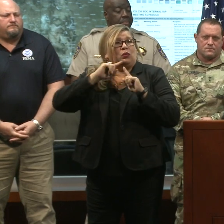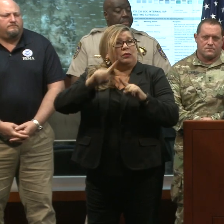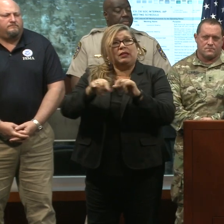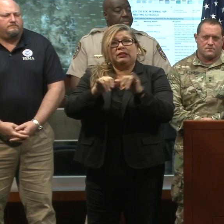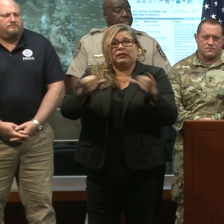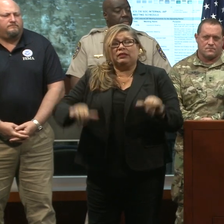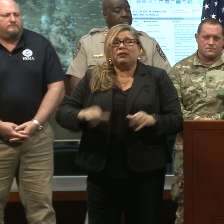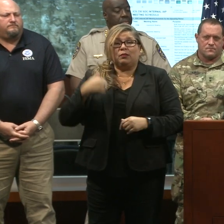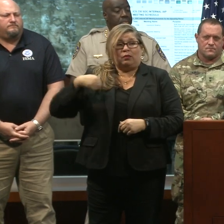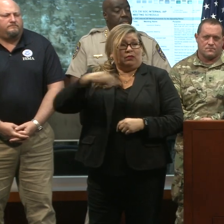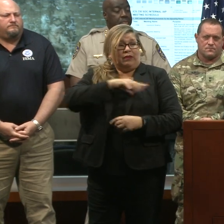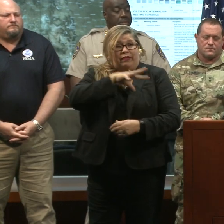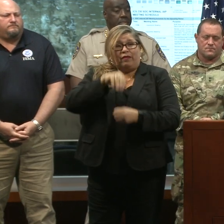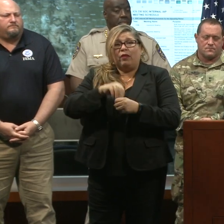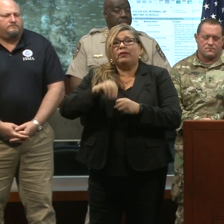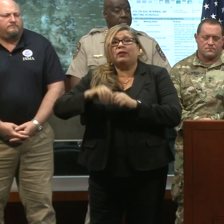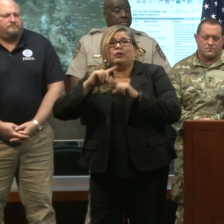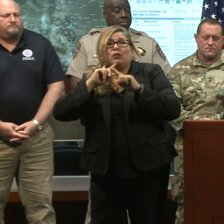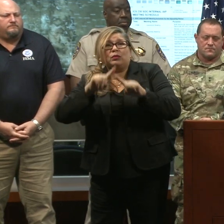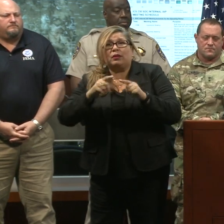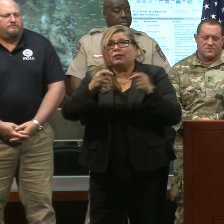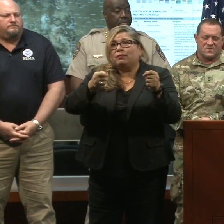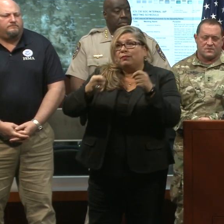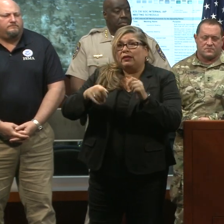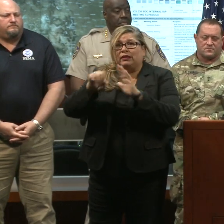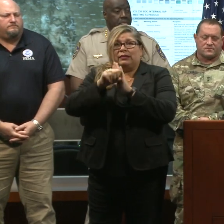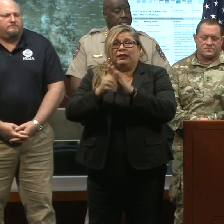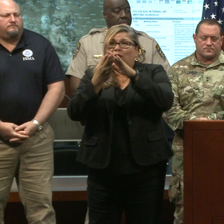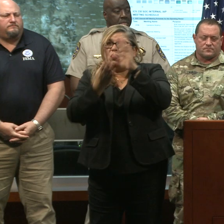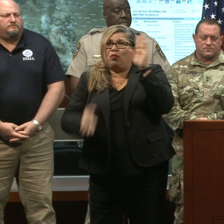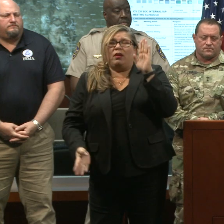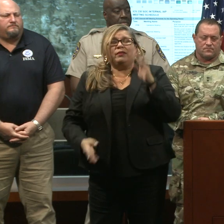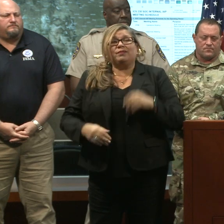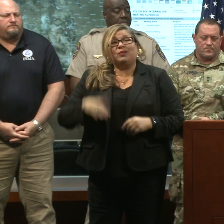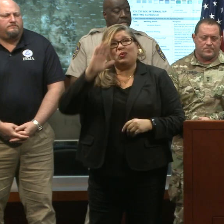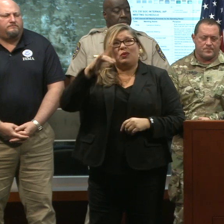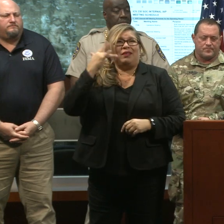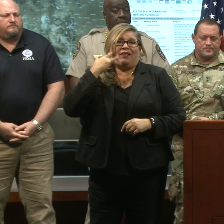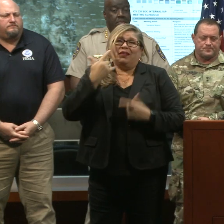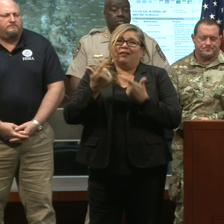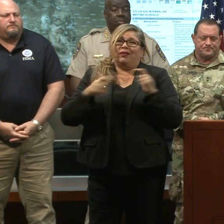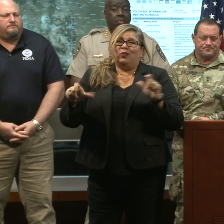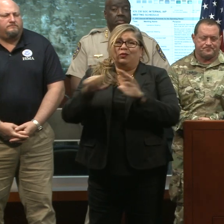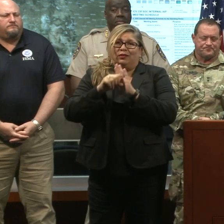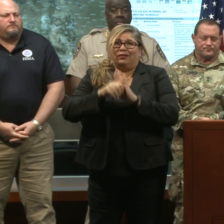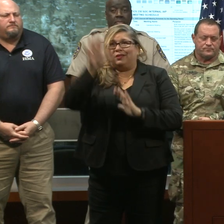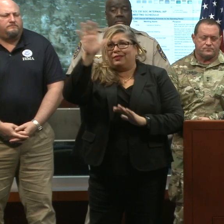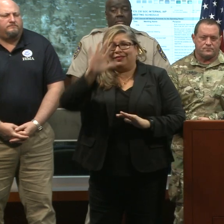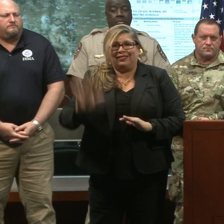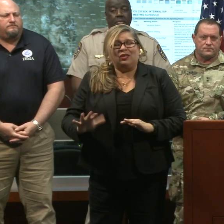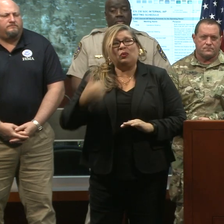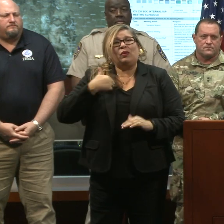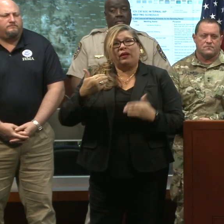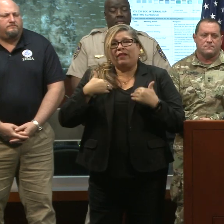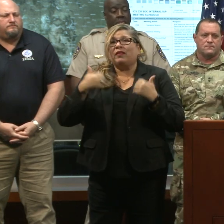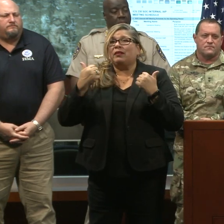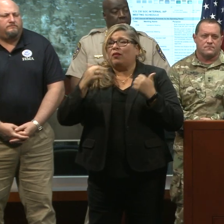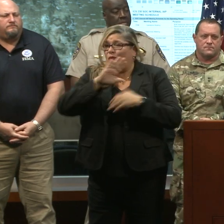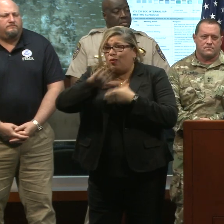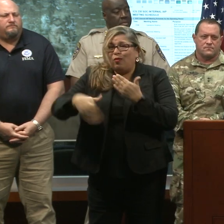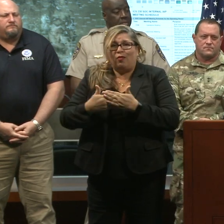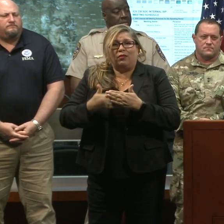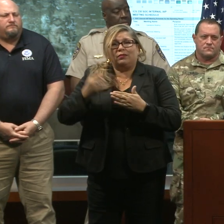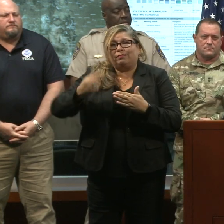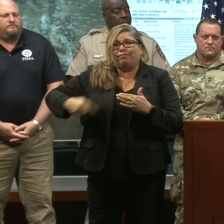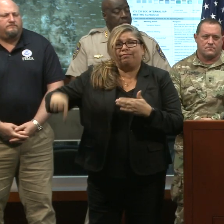with responding to these events statewide. Obviously, California is a very large state, and we've got all hands on deck being